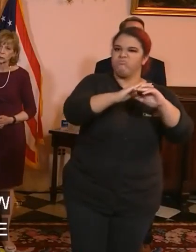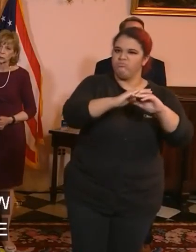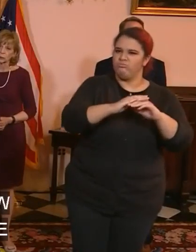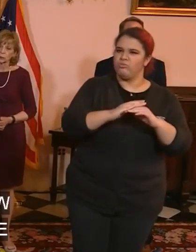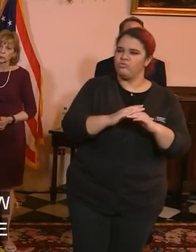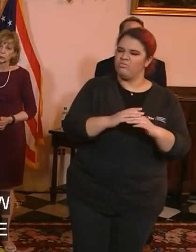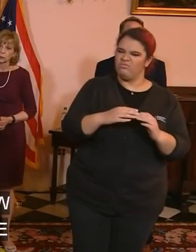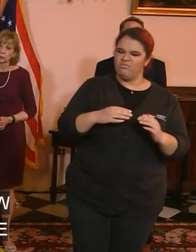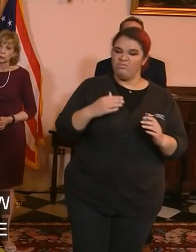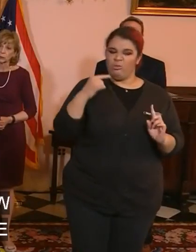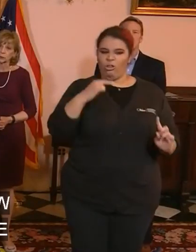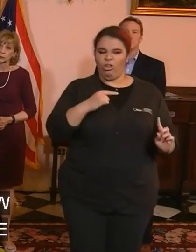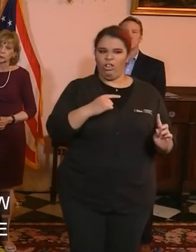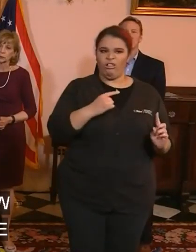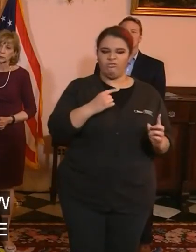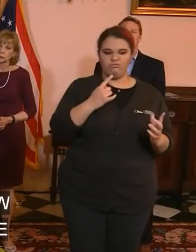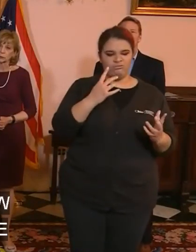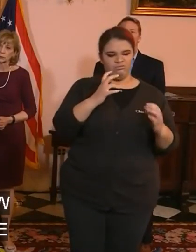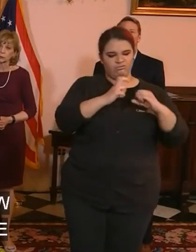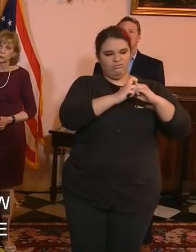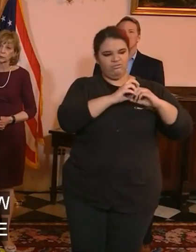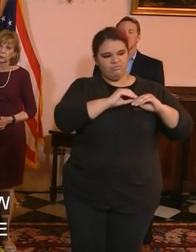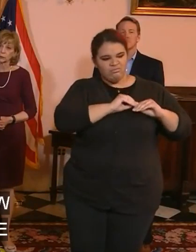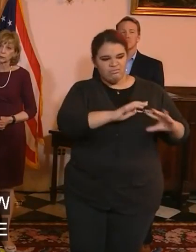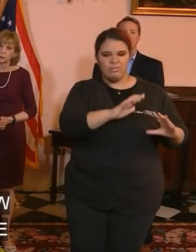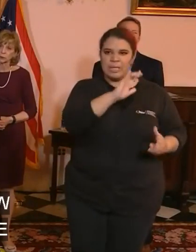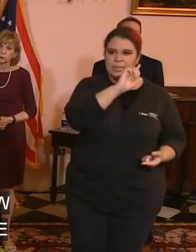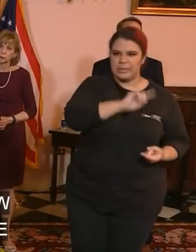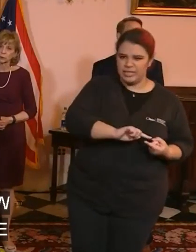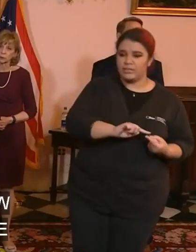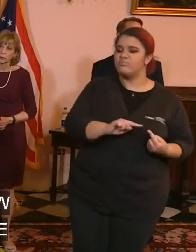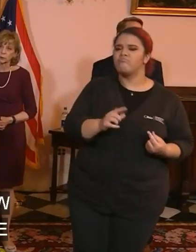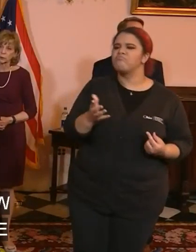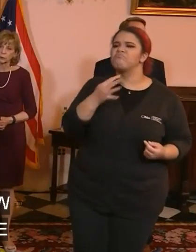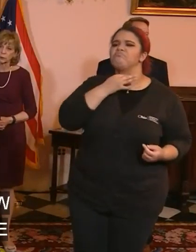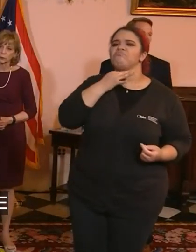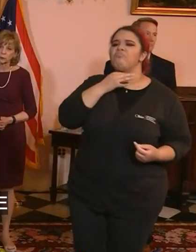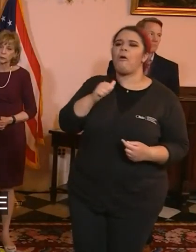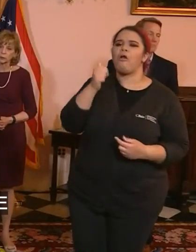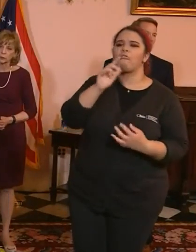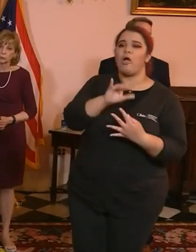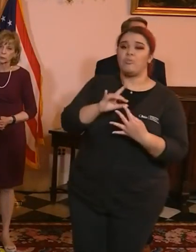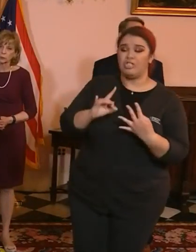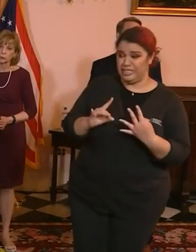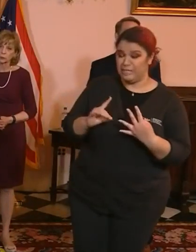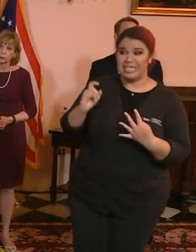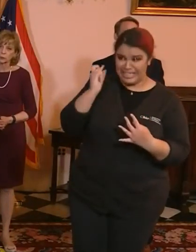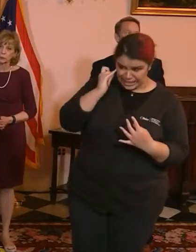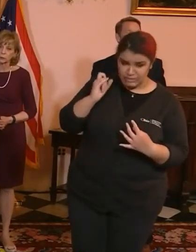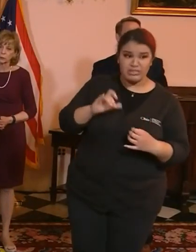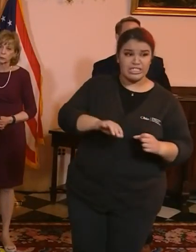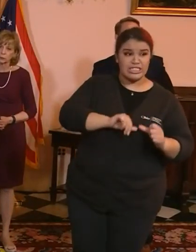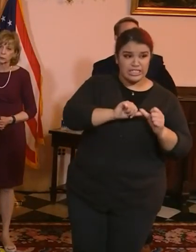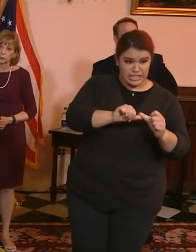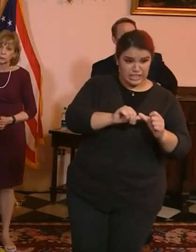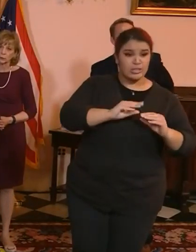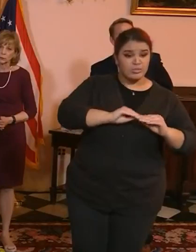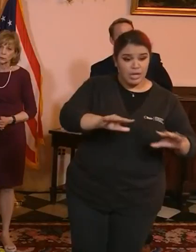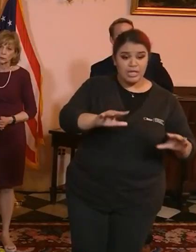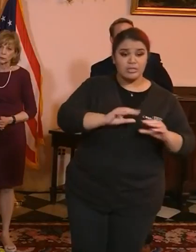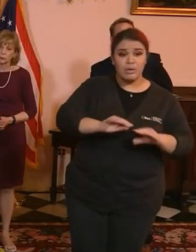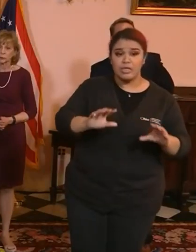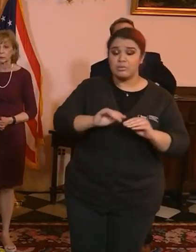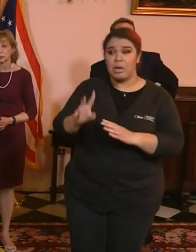for what some of the other options you have right now? If this continues on the trajectory it's on right now, what are other options you have